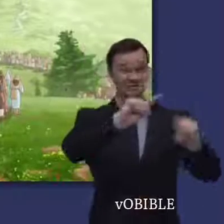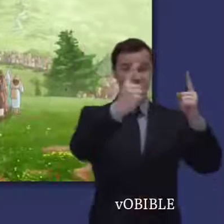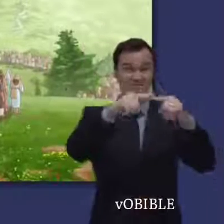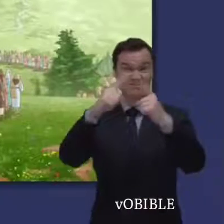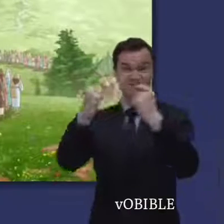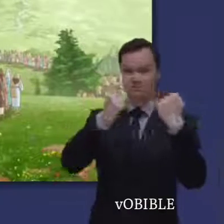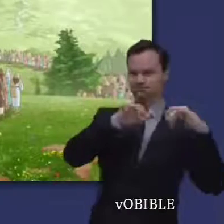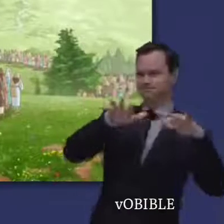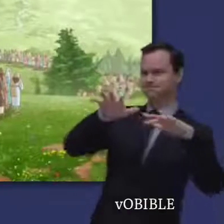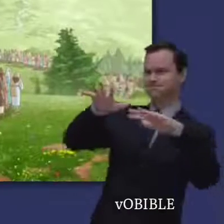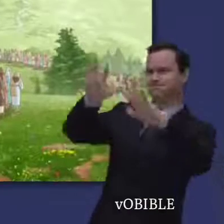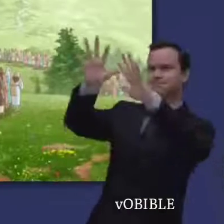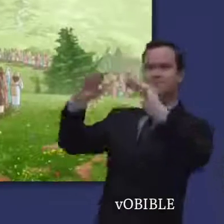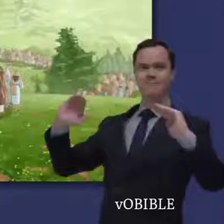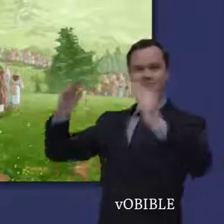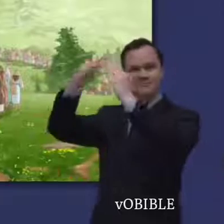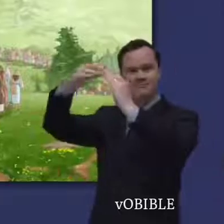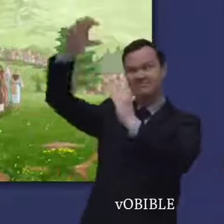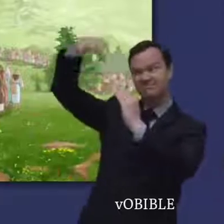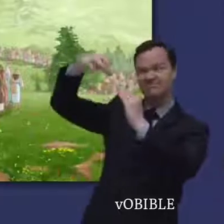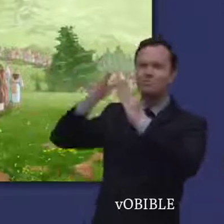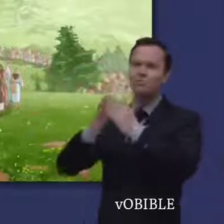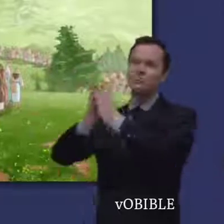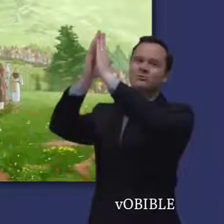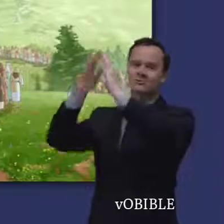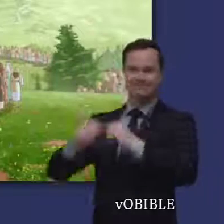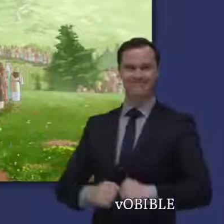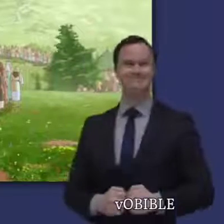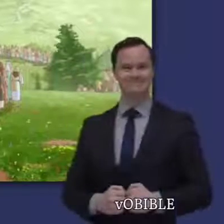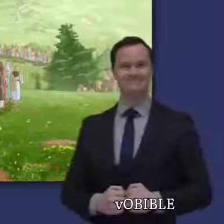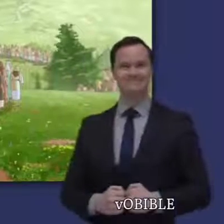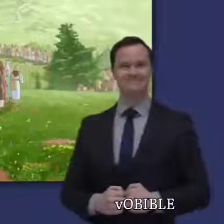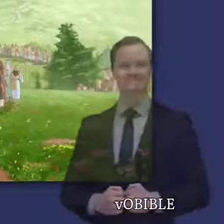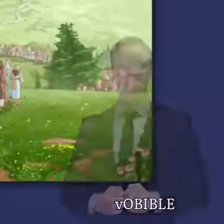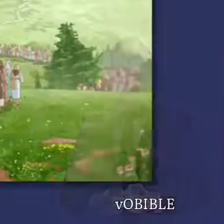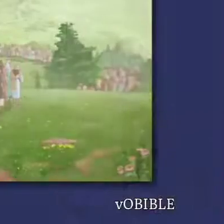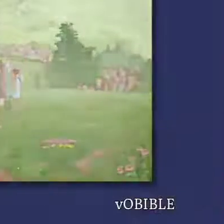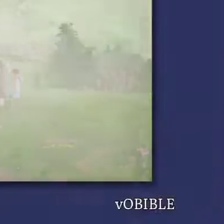religion, and people of all nations will stream to the mountain of the house of Jehovah.